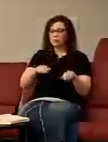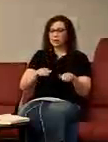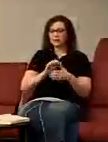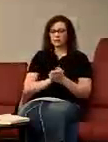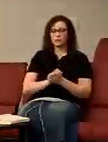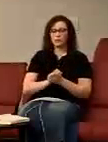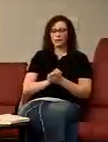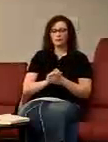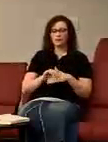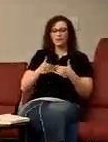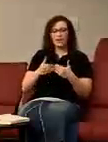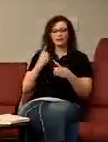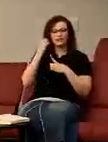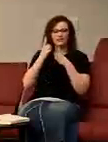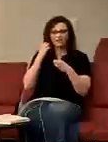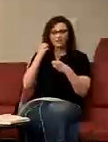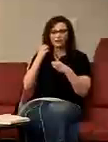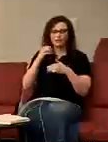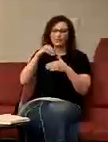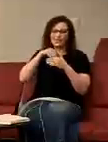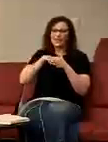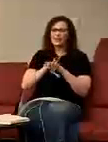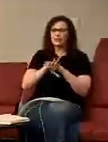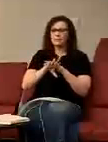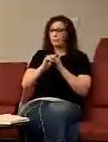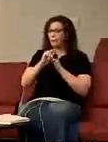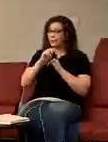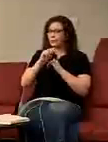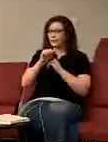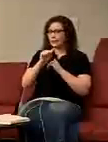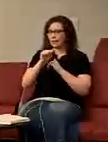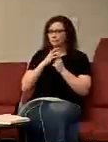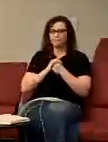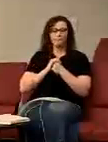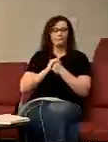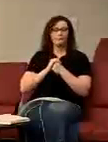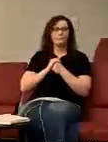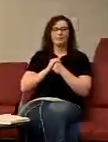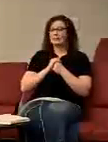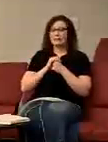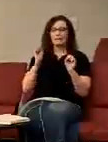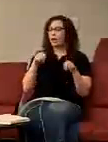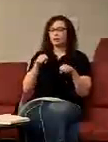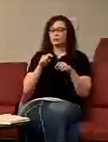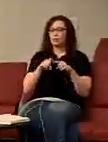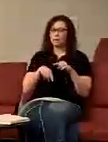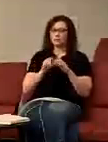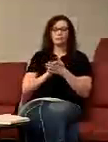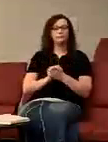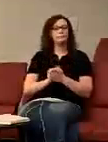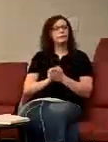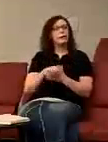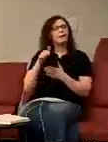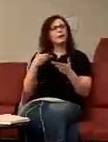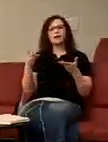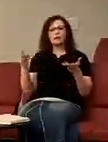they could get in my gene pool. There's no way. It's impossible. And not only the other thing